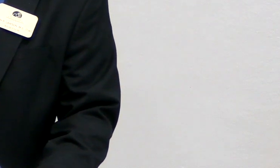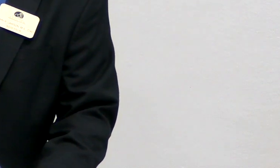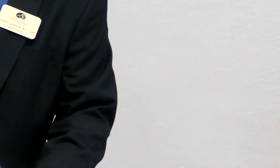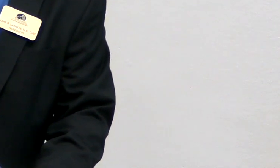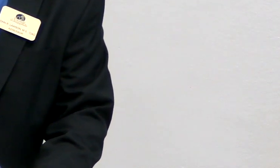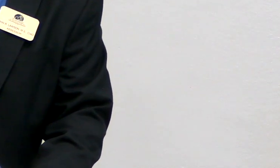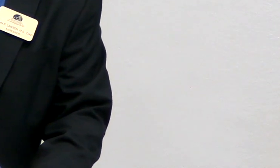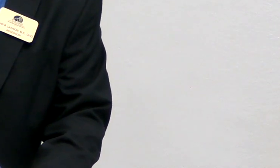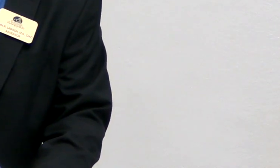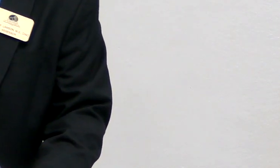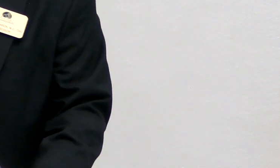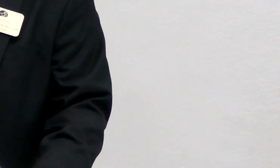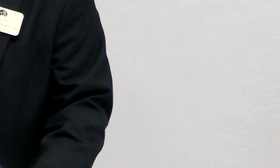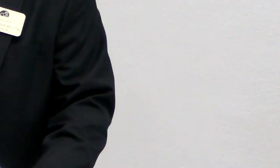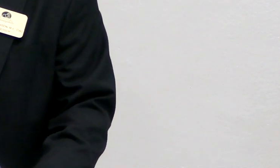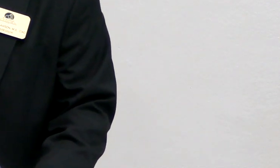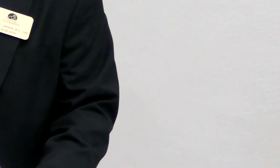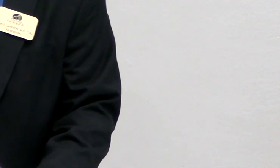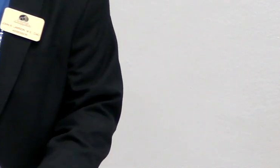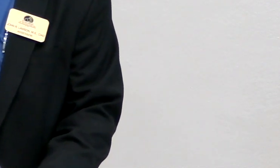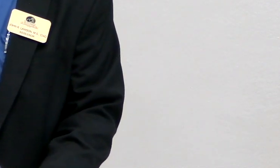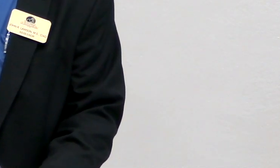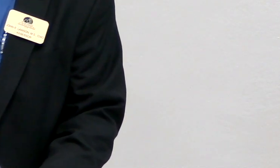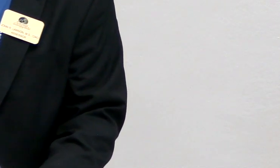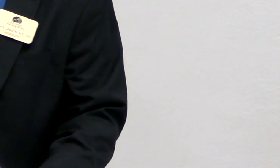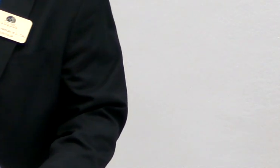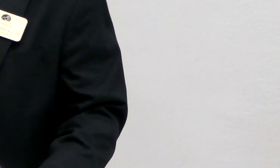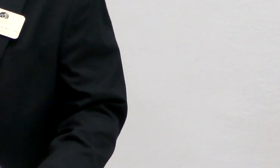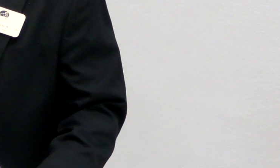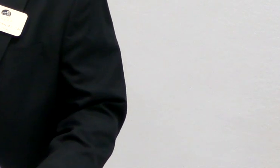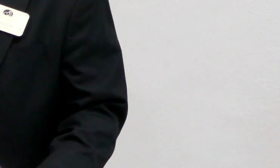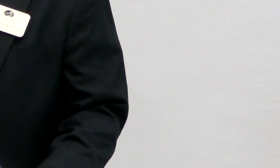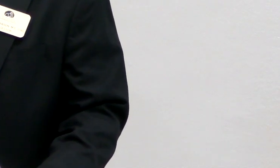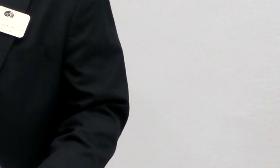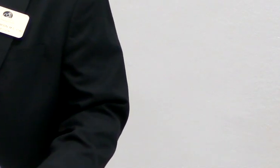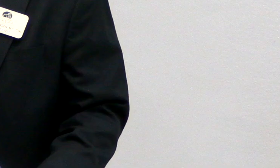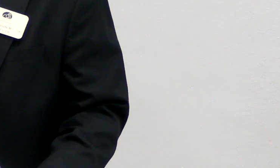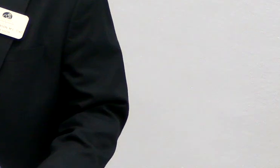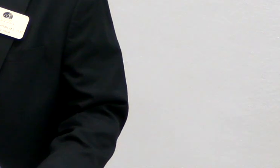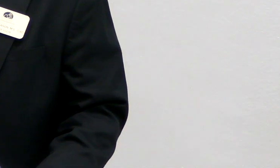assessor, Victor, is right behind you with the camera taking pictures.